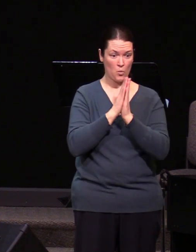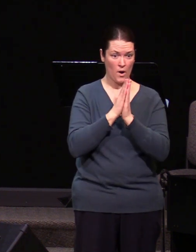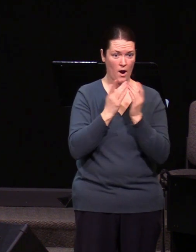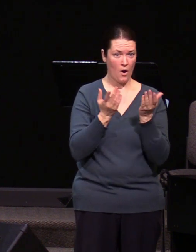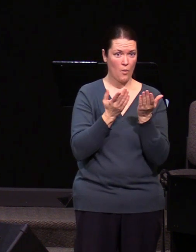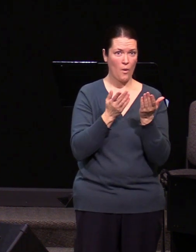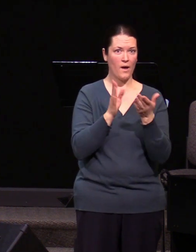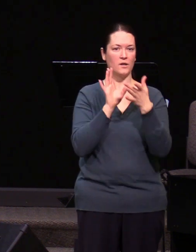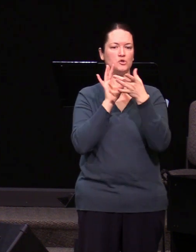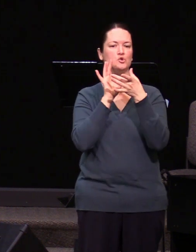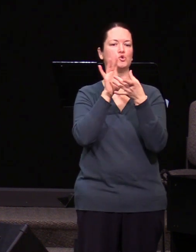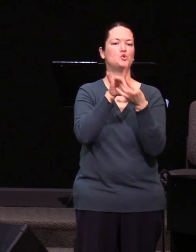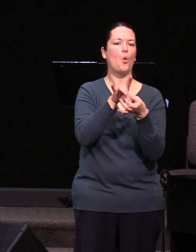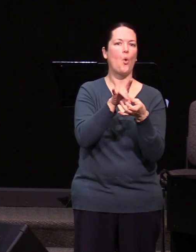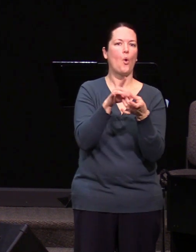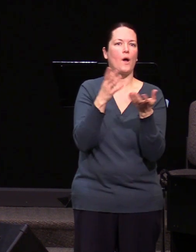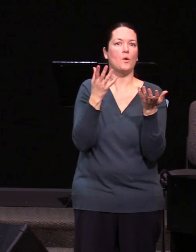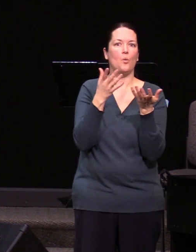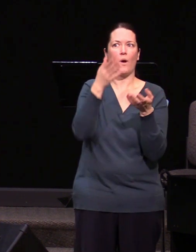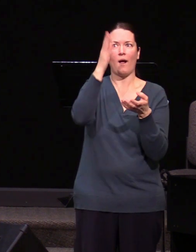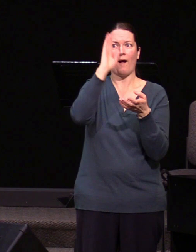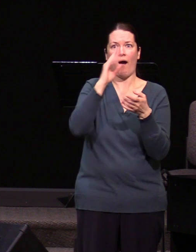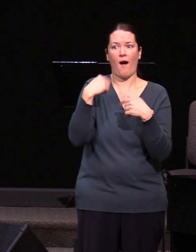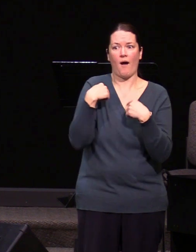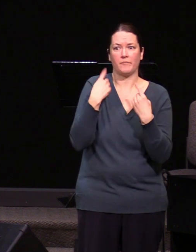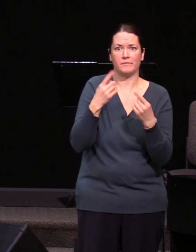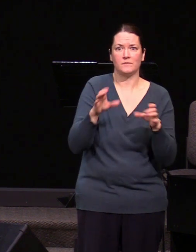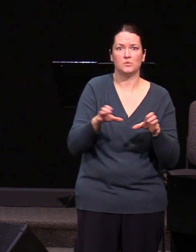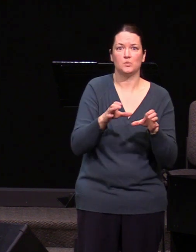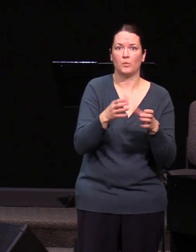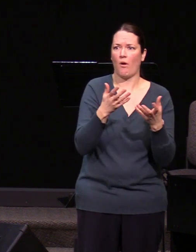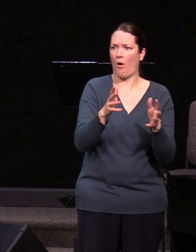joining what God is already doing.